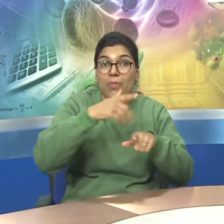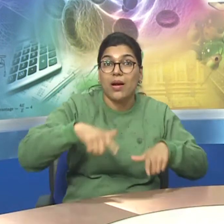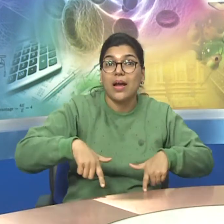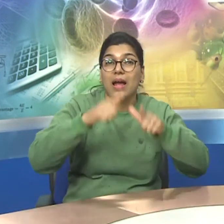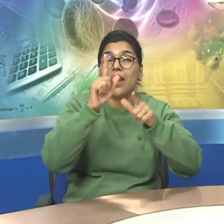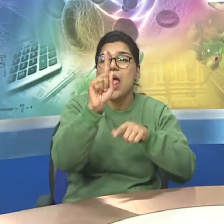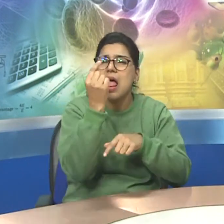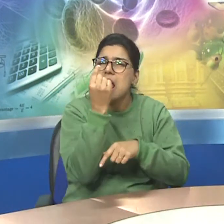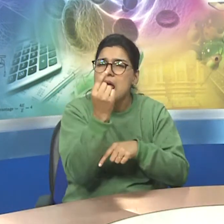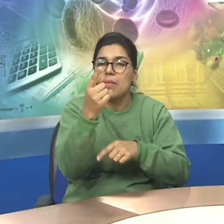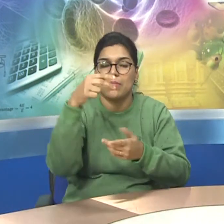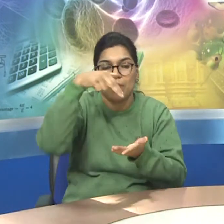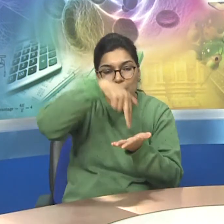not comfortable.